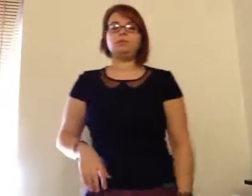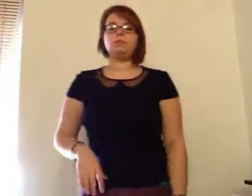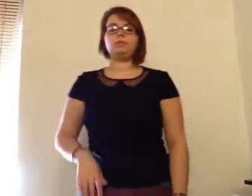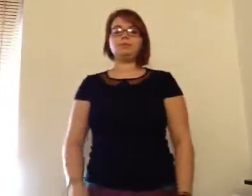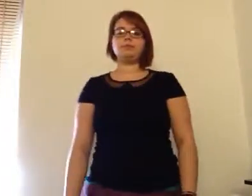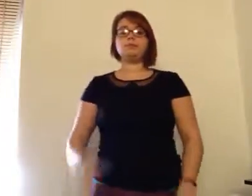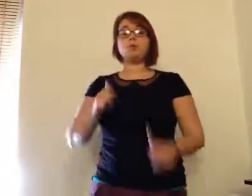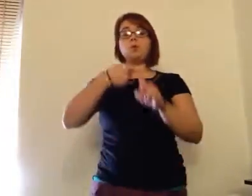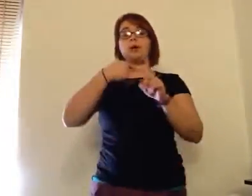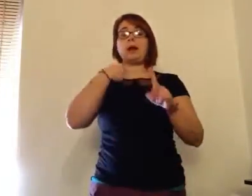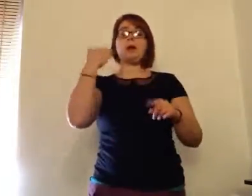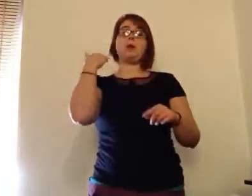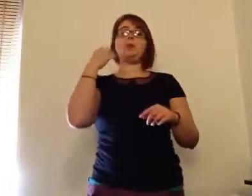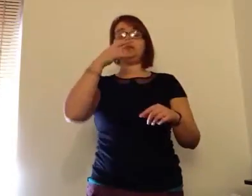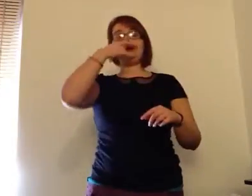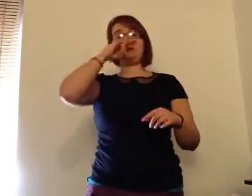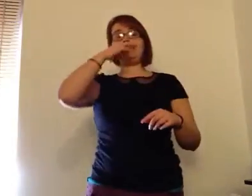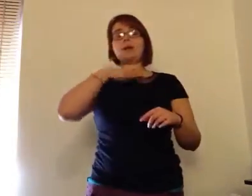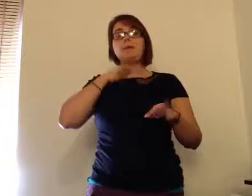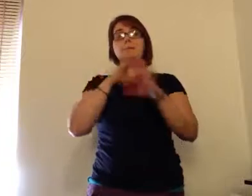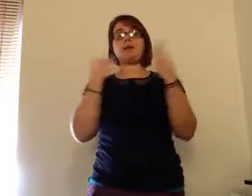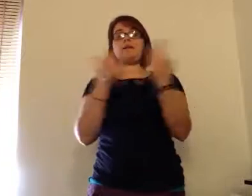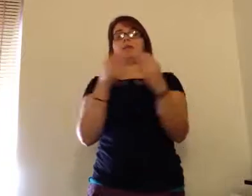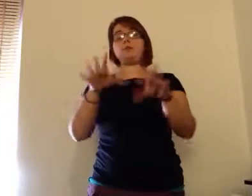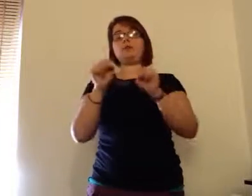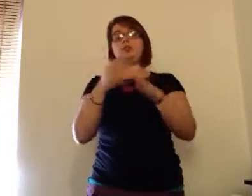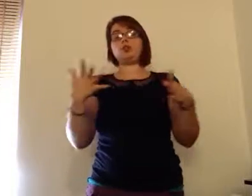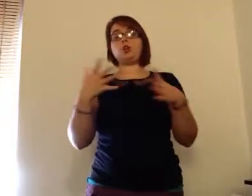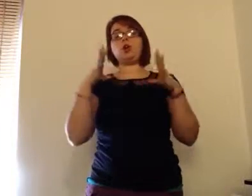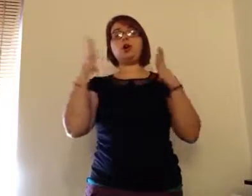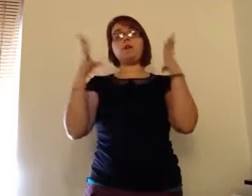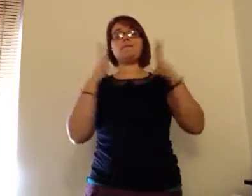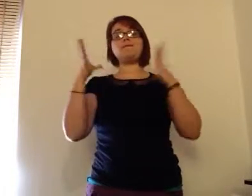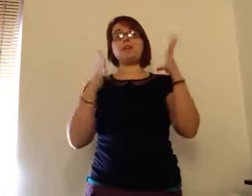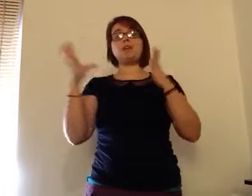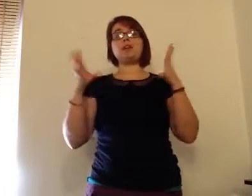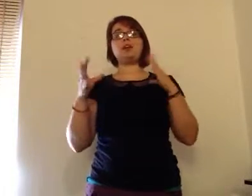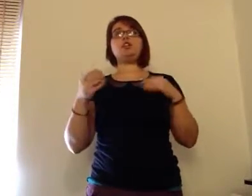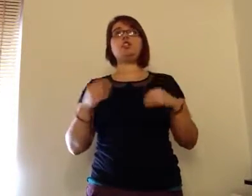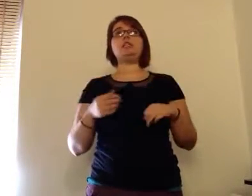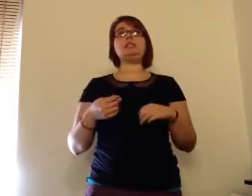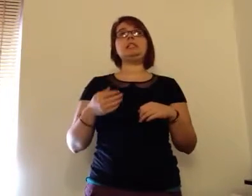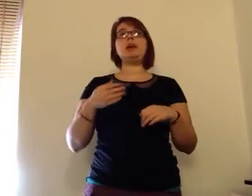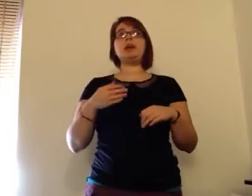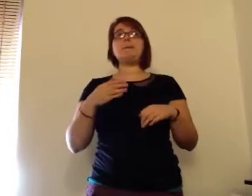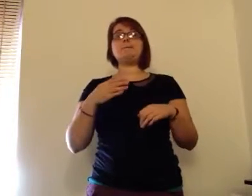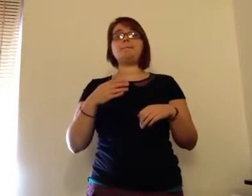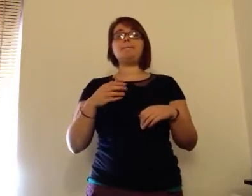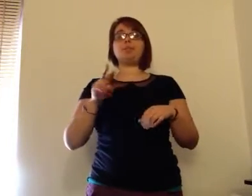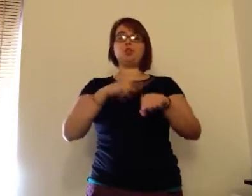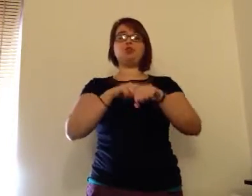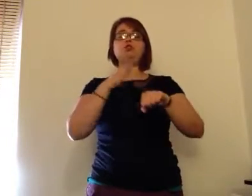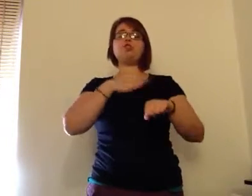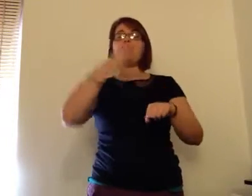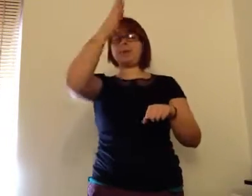When I was a kid my family took a lot of vacations and usually my dad would plan them